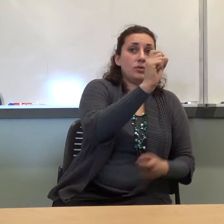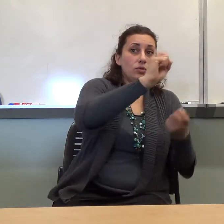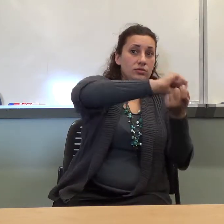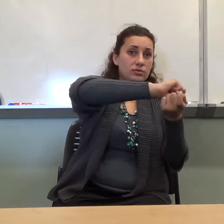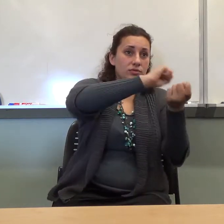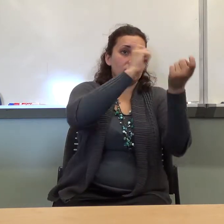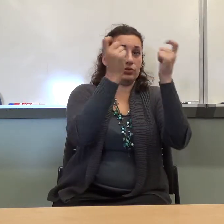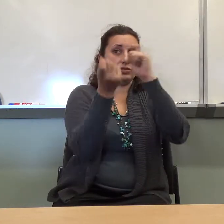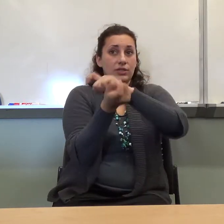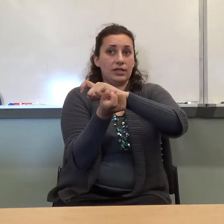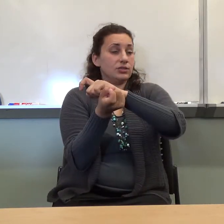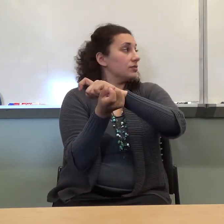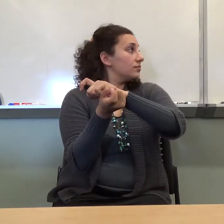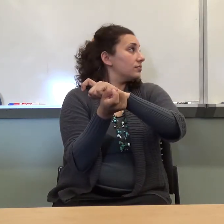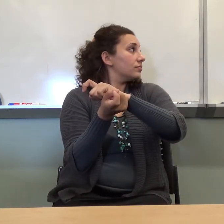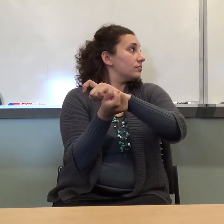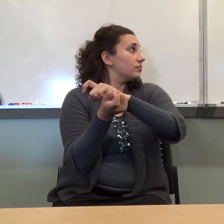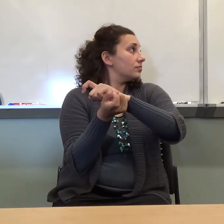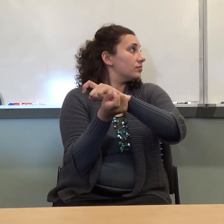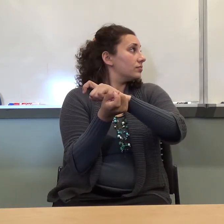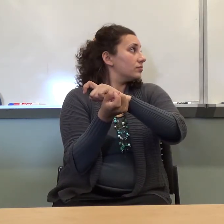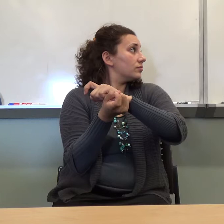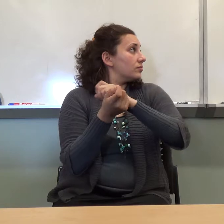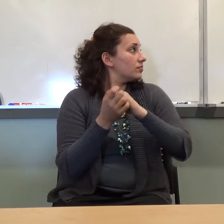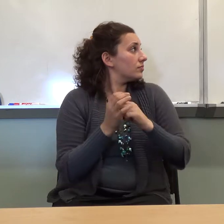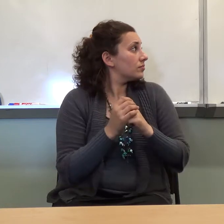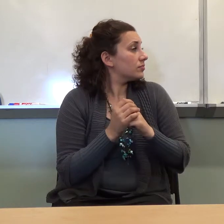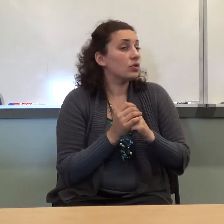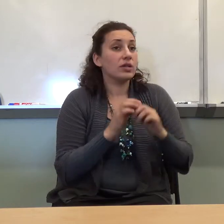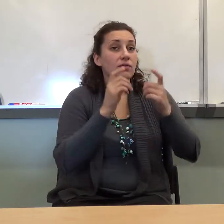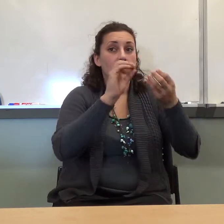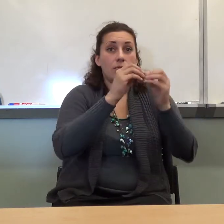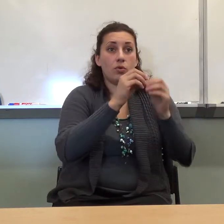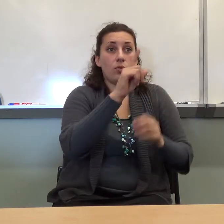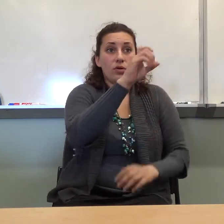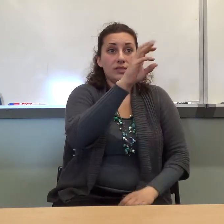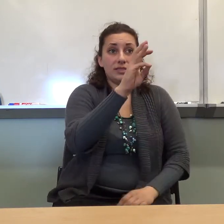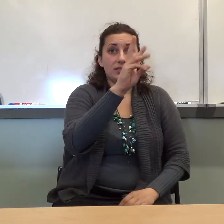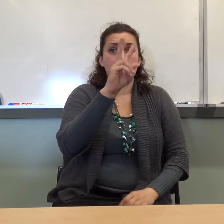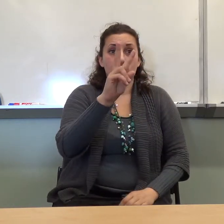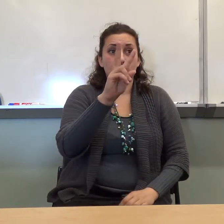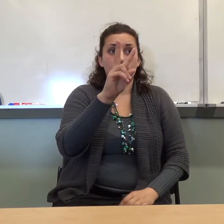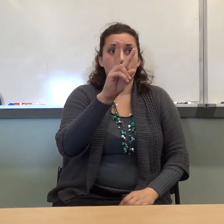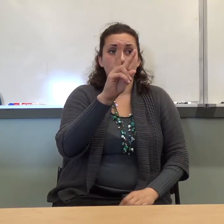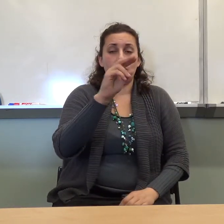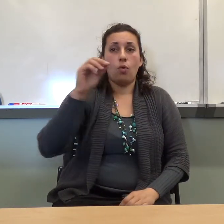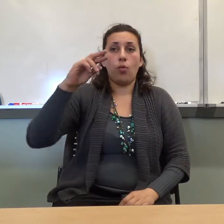you 162 divided by 7. They want that rounded to the tenths.